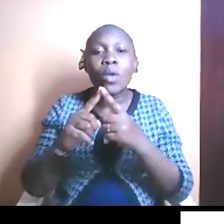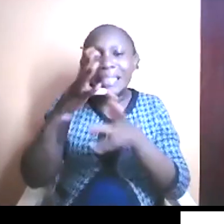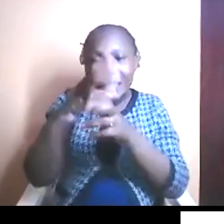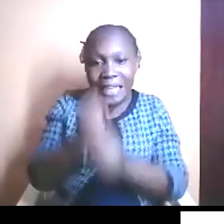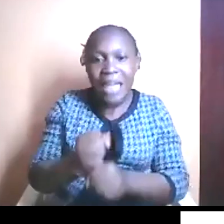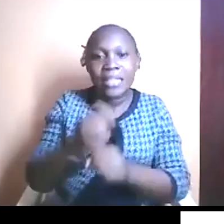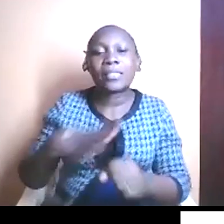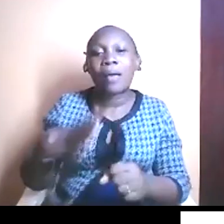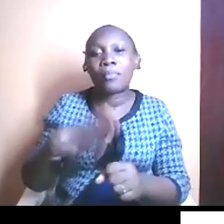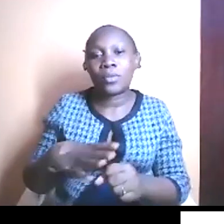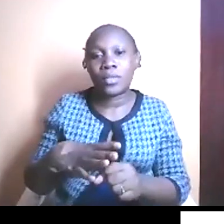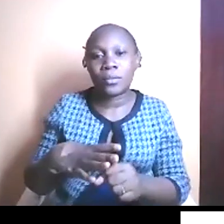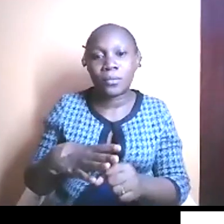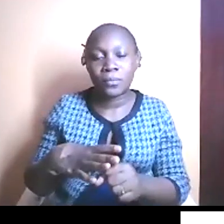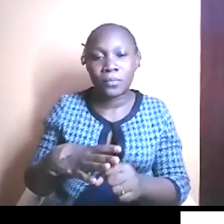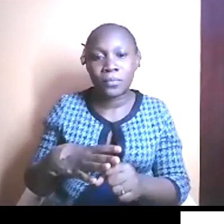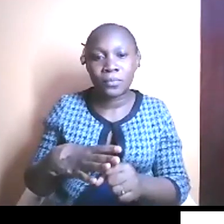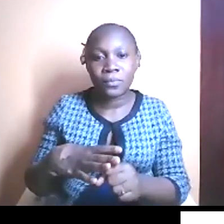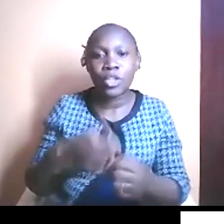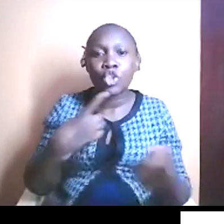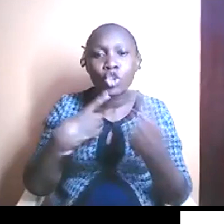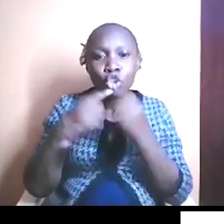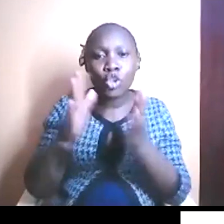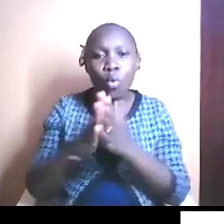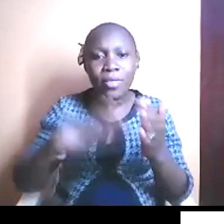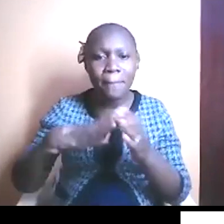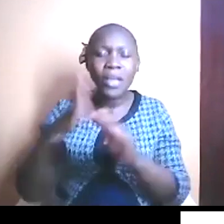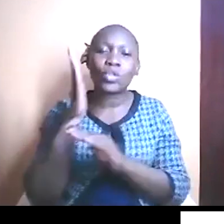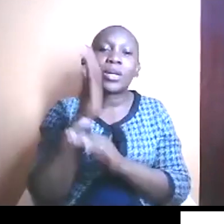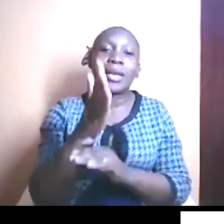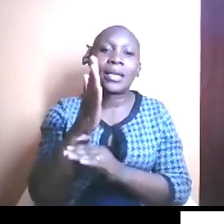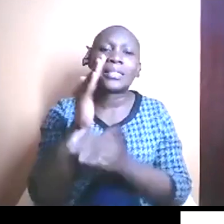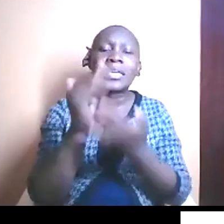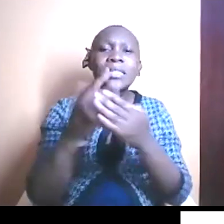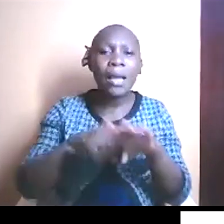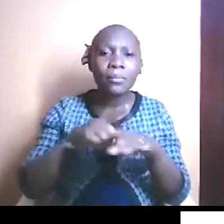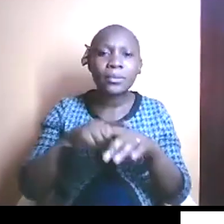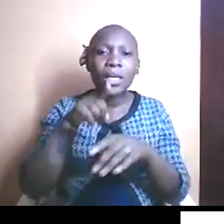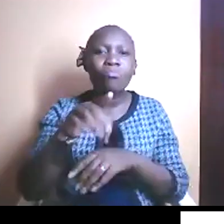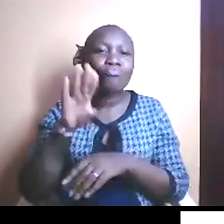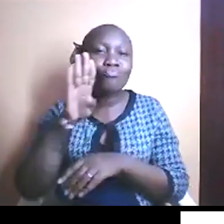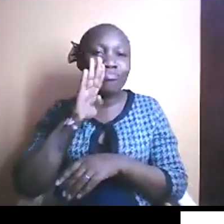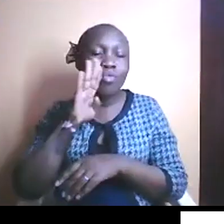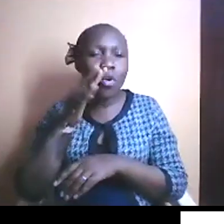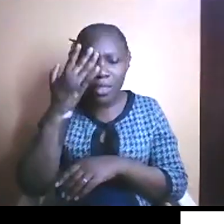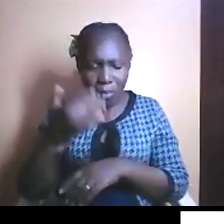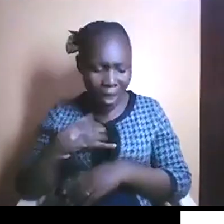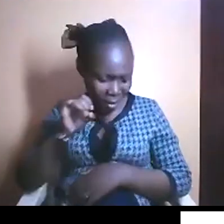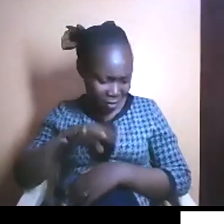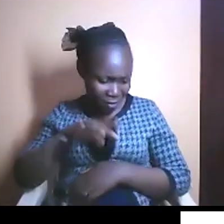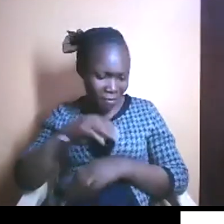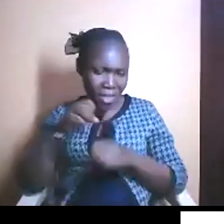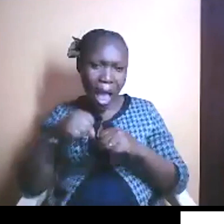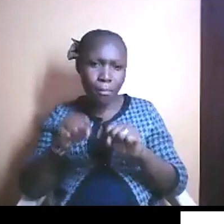them and talk to them directly, okay? So sometimes you gossip because you're fearing your boss, so you want to talk about your boss to everybody